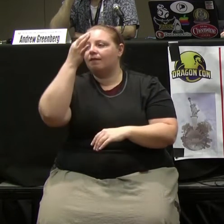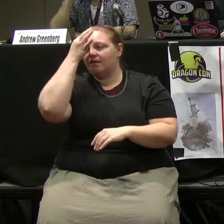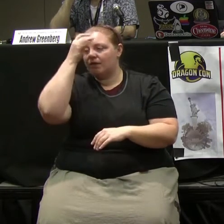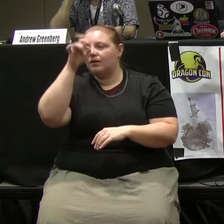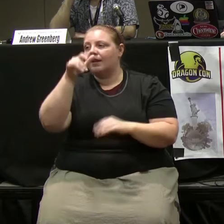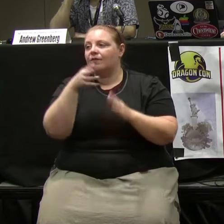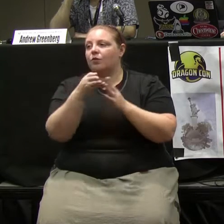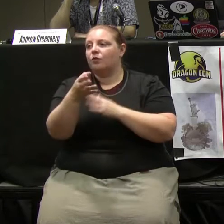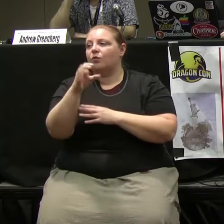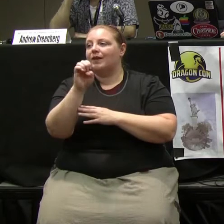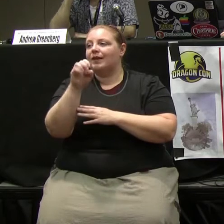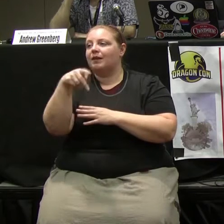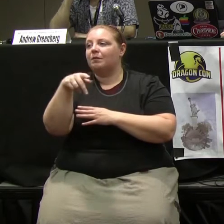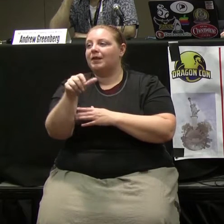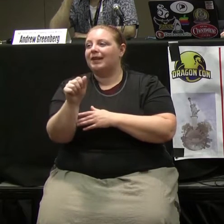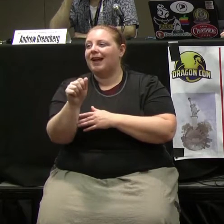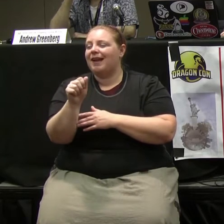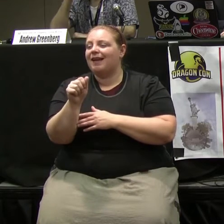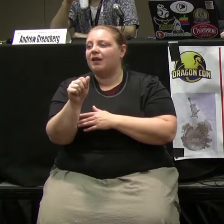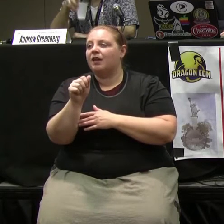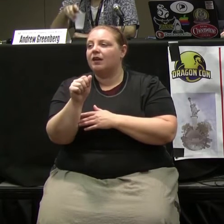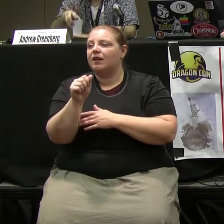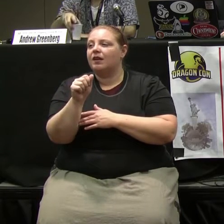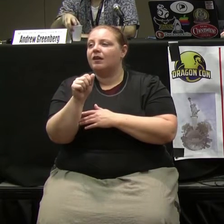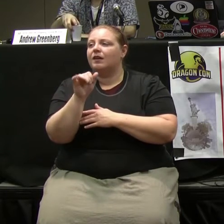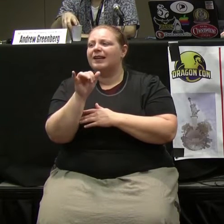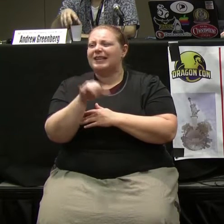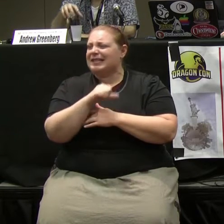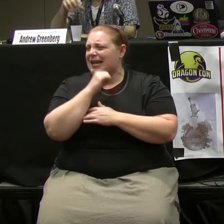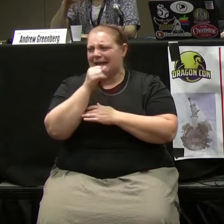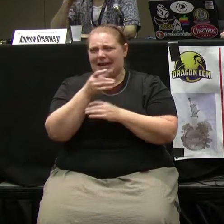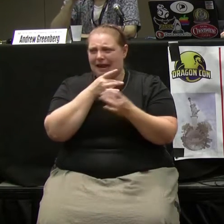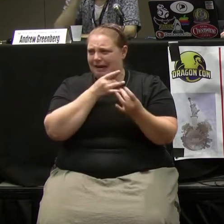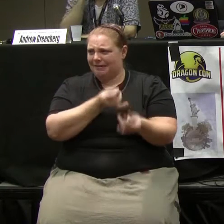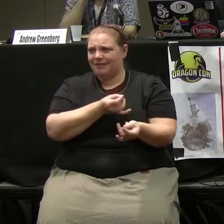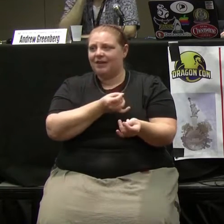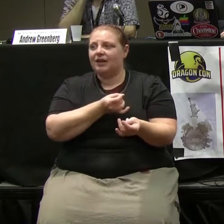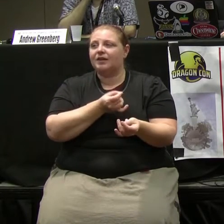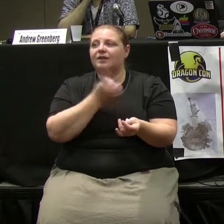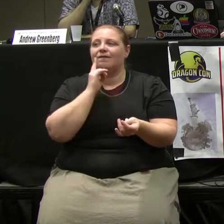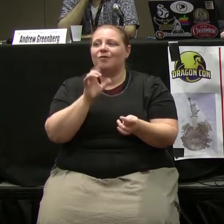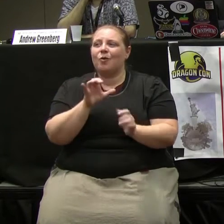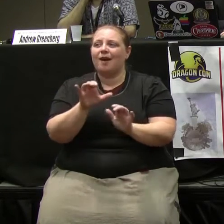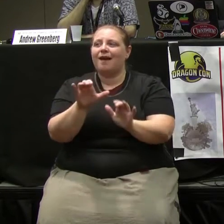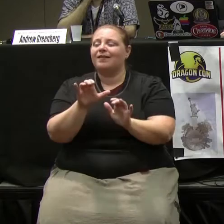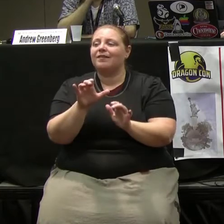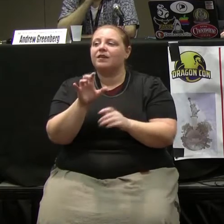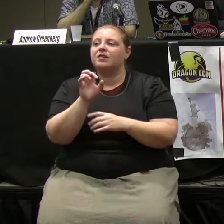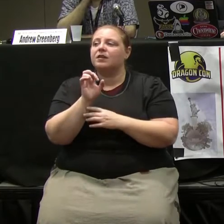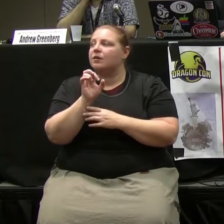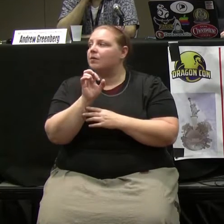APA with a notice and comment period. Is that just an ineffective method of activism, or?